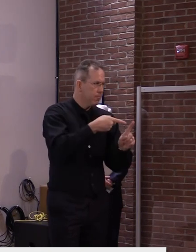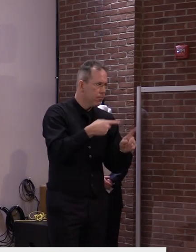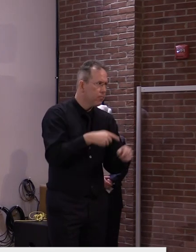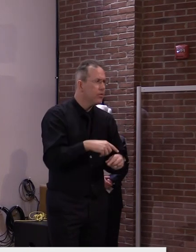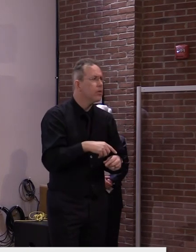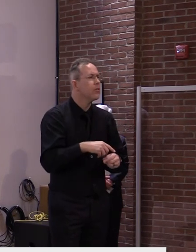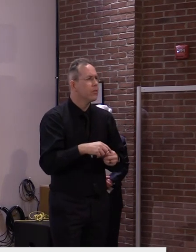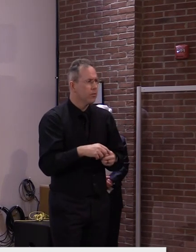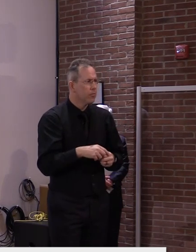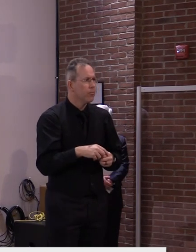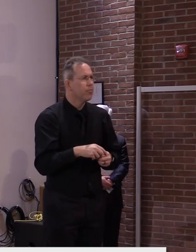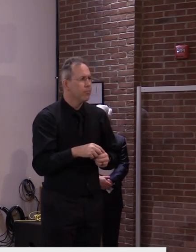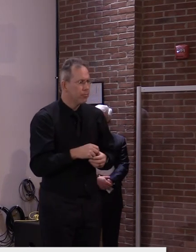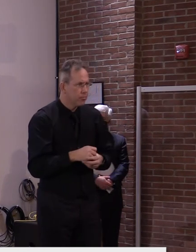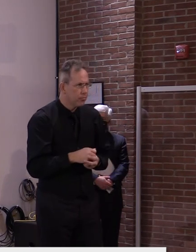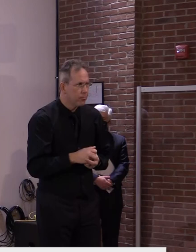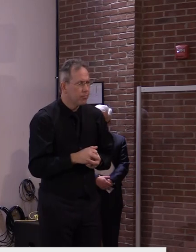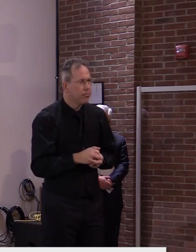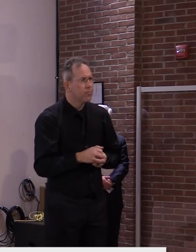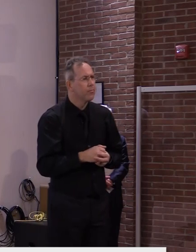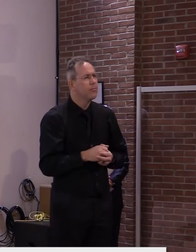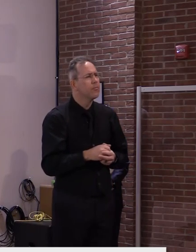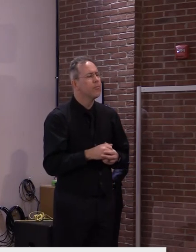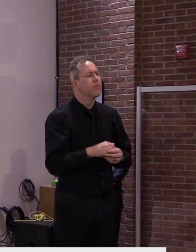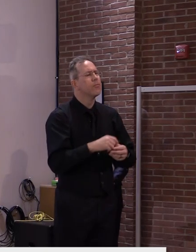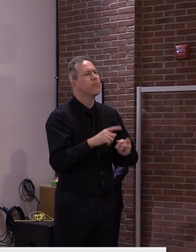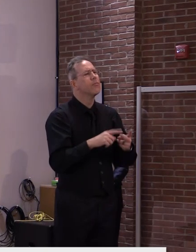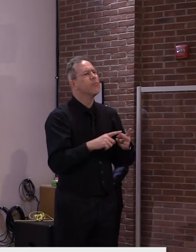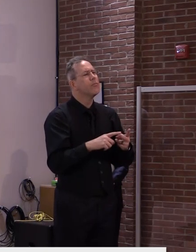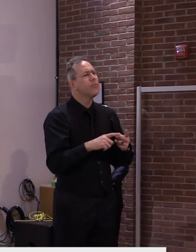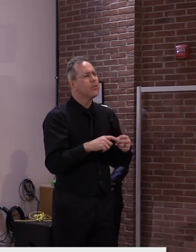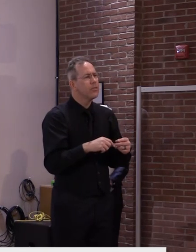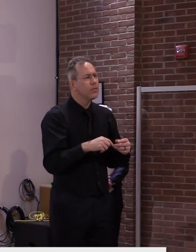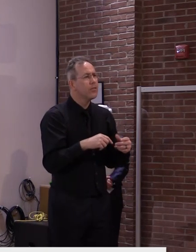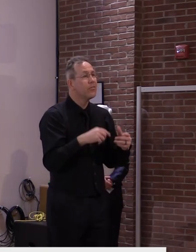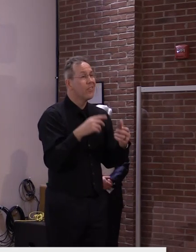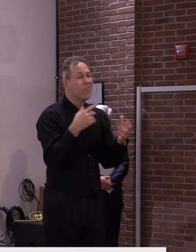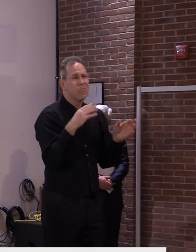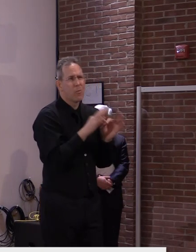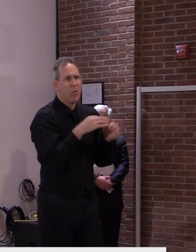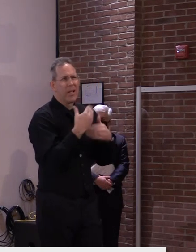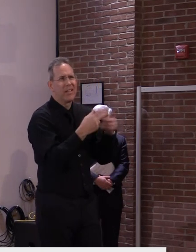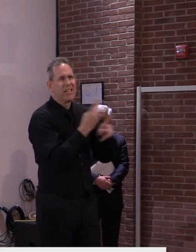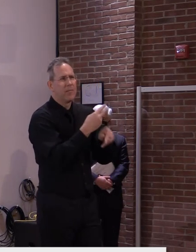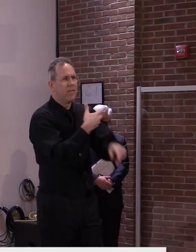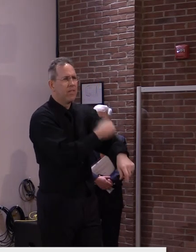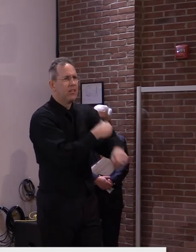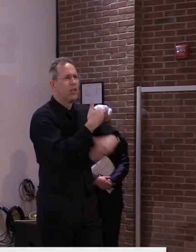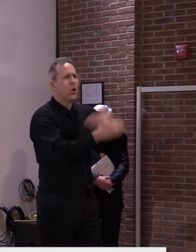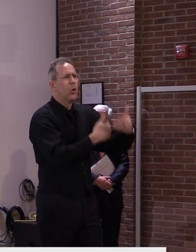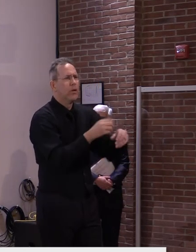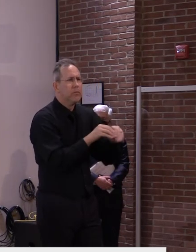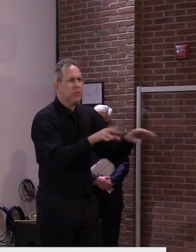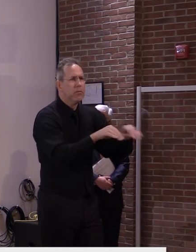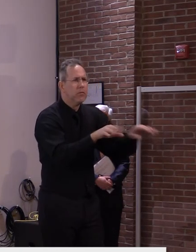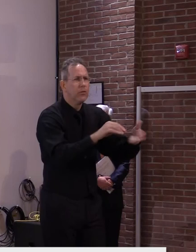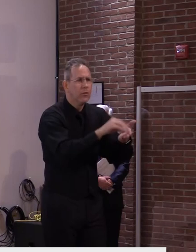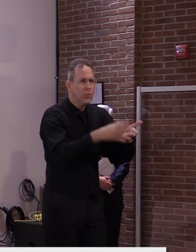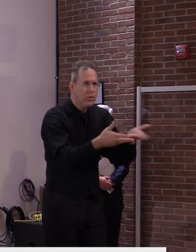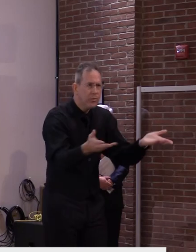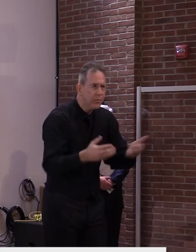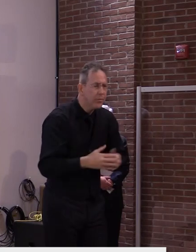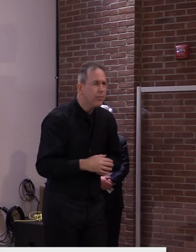that planning as the weather gets better and as the vaccine takes hold. And the other parallel track, as the governor mentioned, is sort of on a